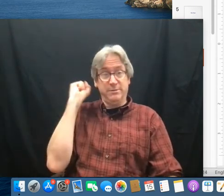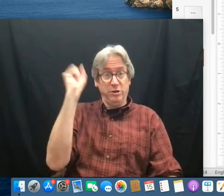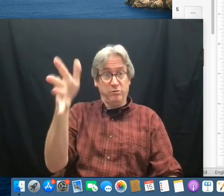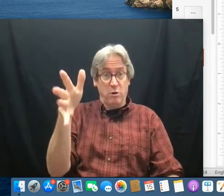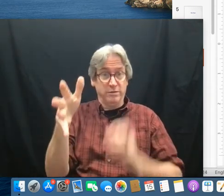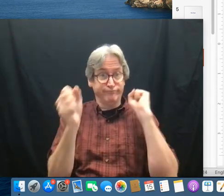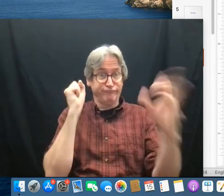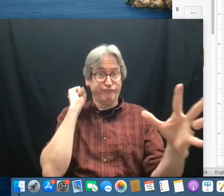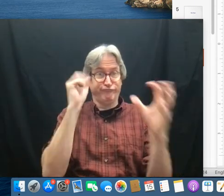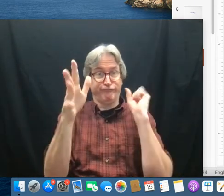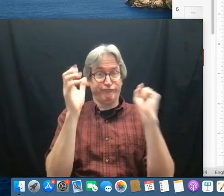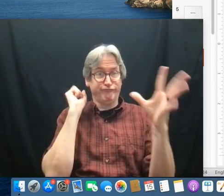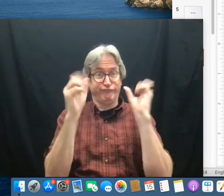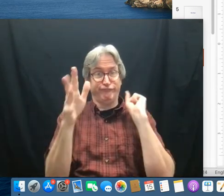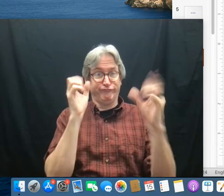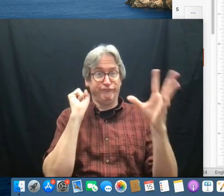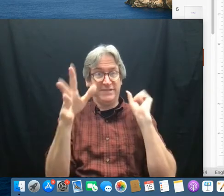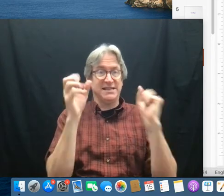holding something, you throw it.